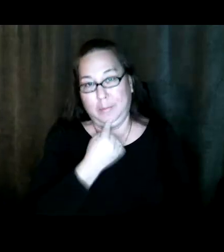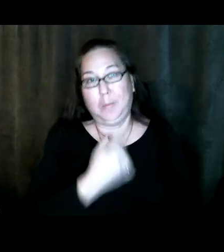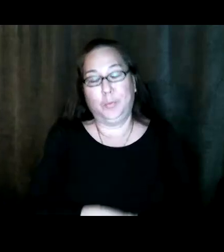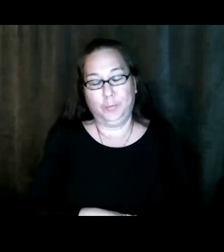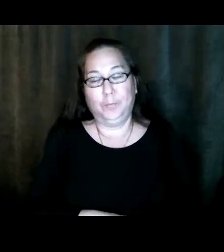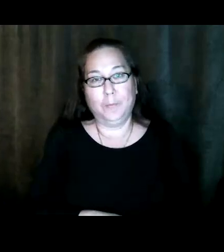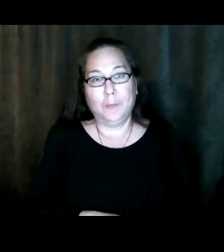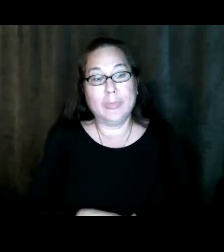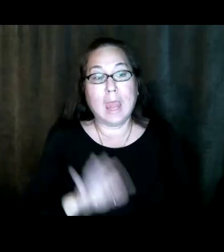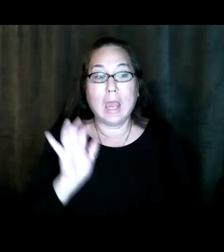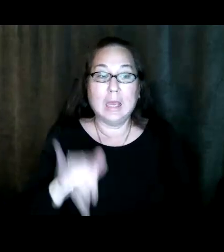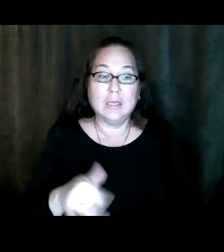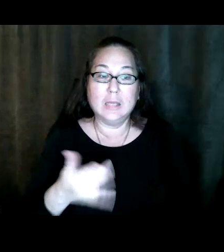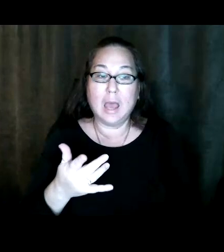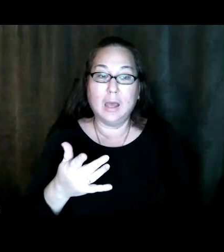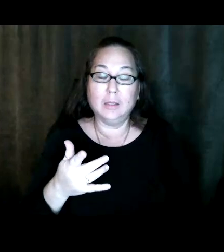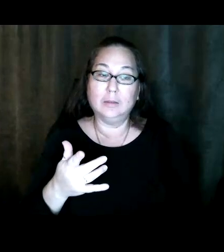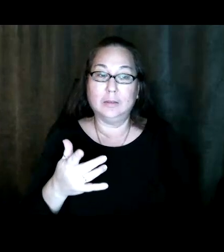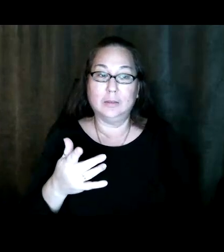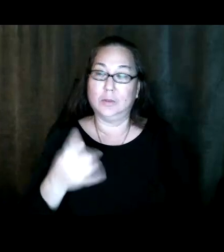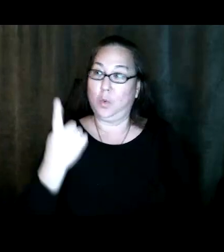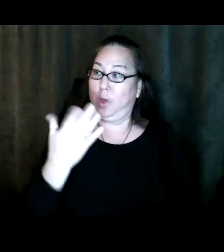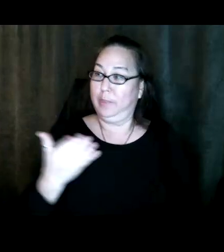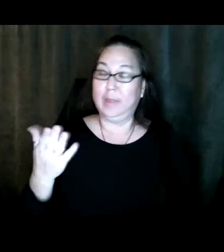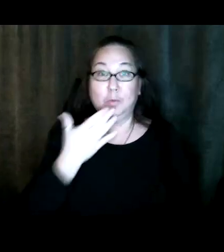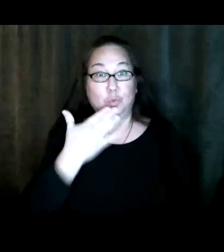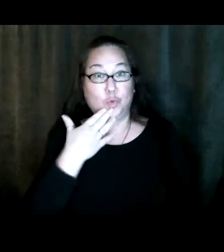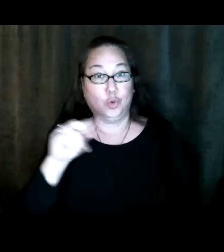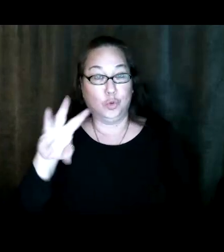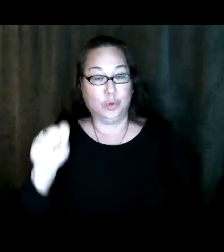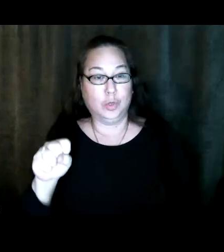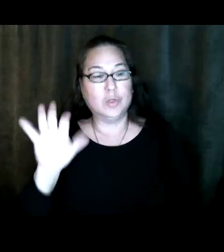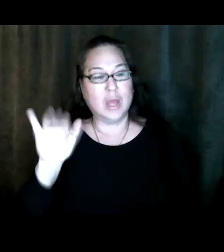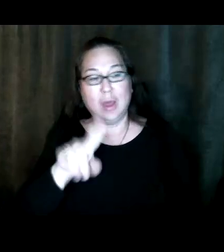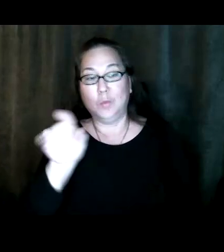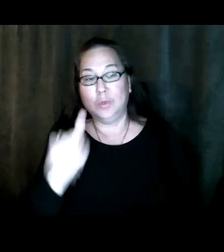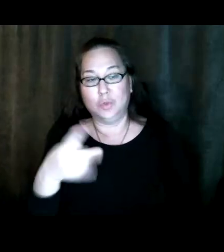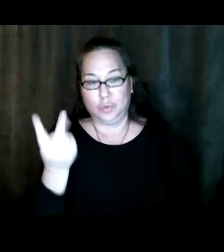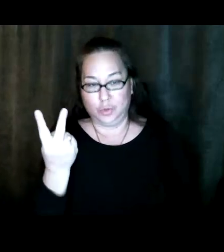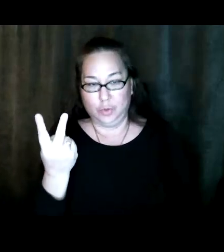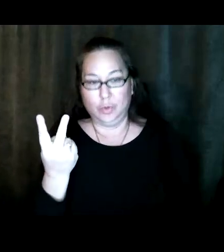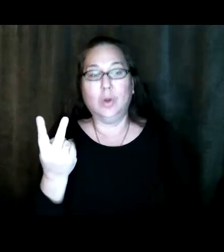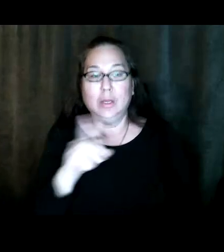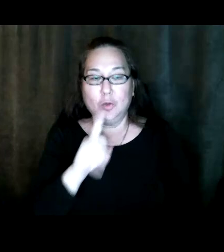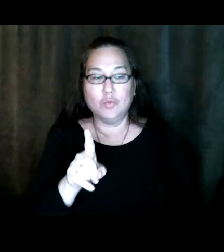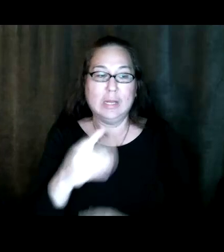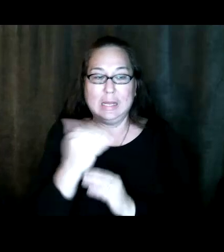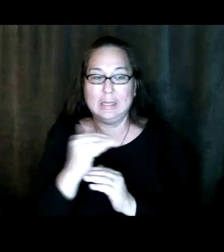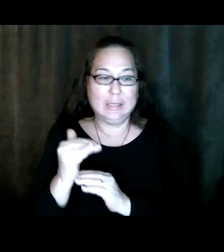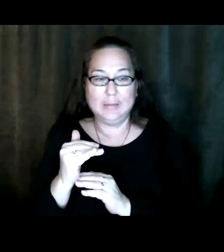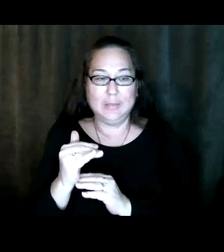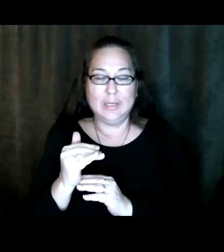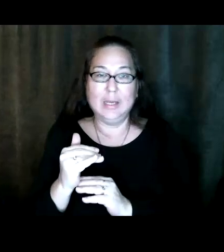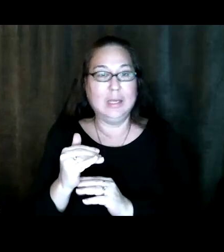sunshine was the passage of Question 2, which modestly limits some of the harm done by the MCAS system.